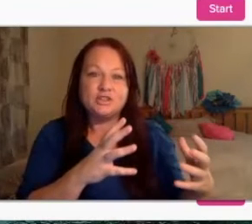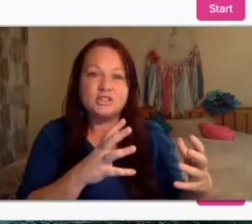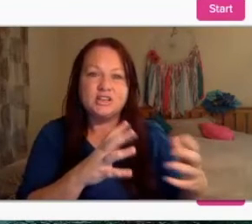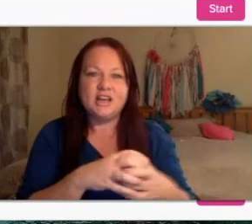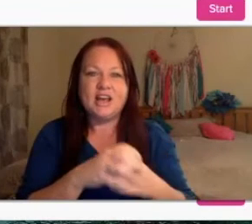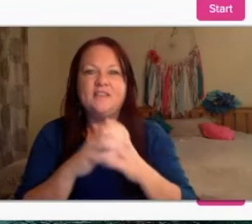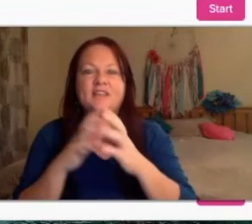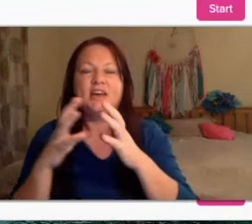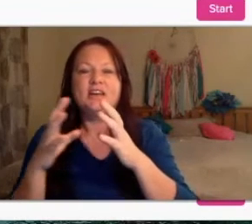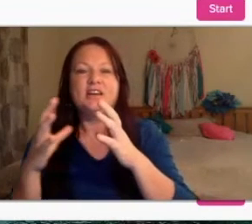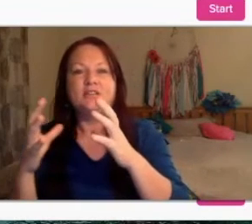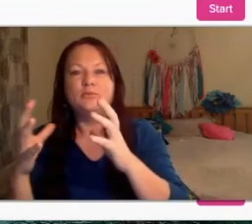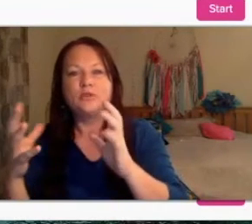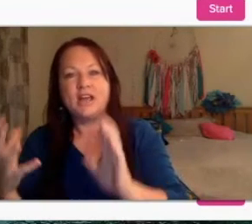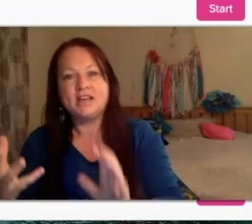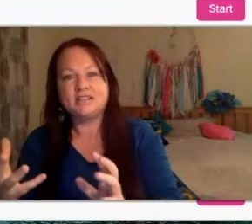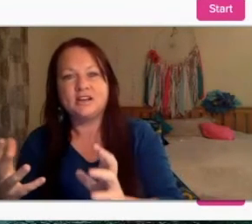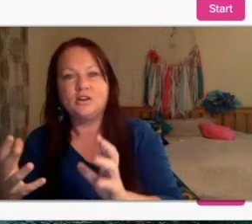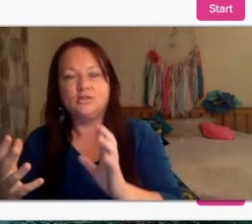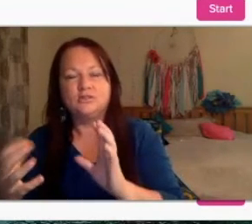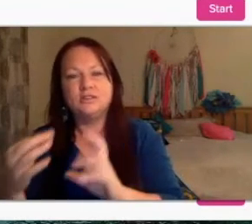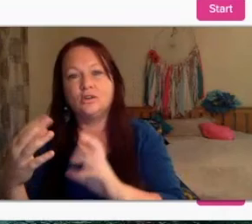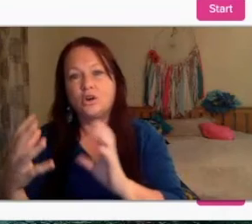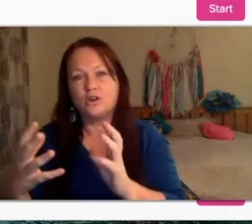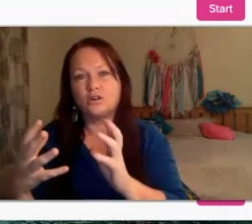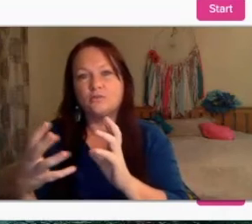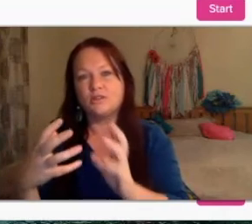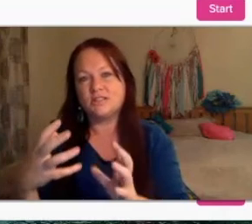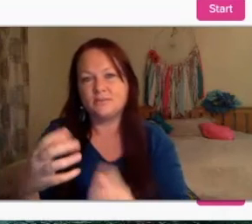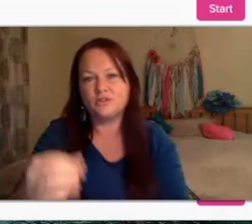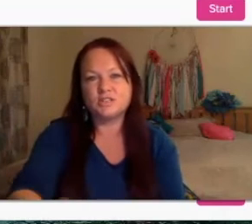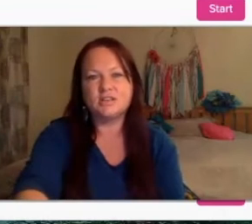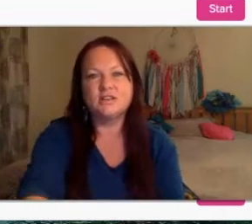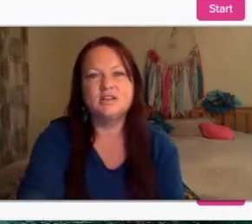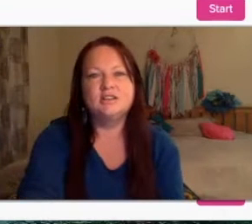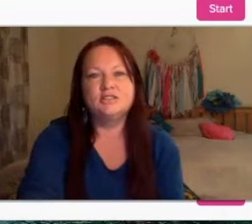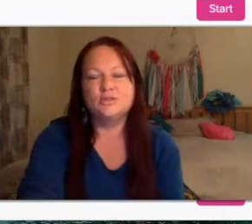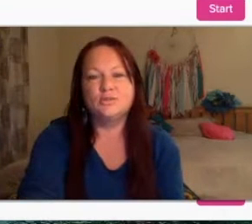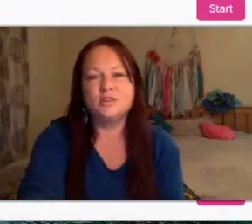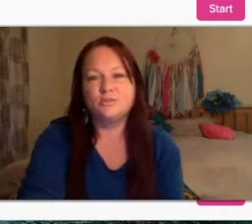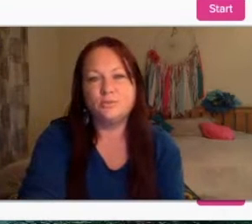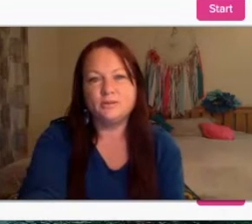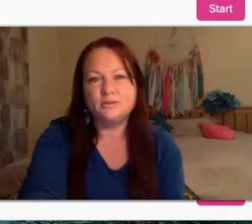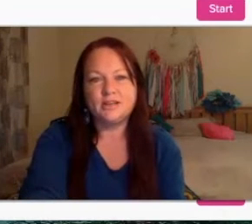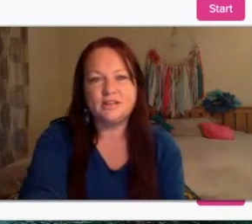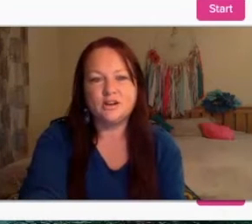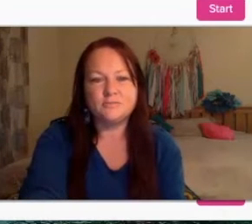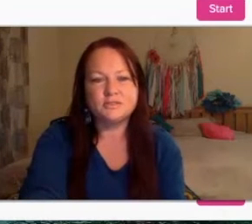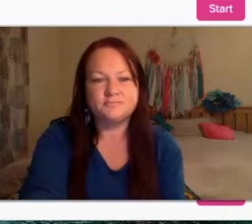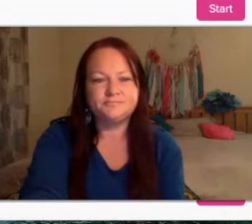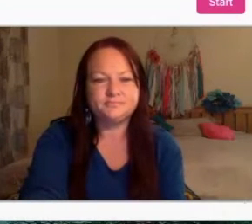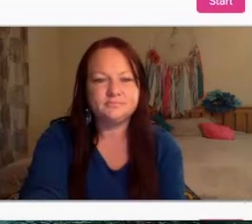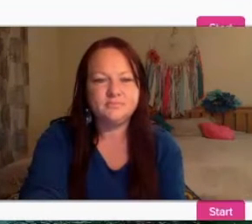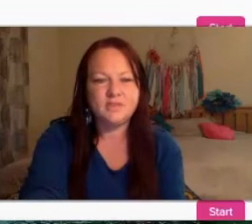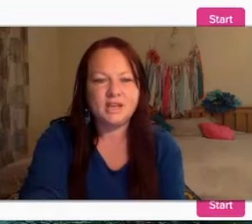easy version, and then the more ASL, little harder, more in-depth version. So you will be able to pick either